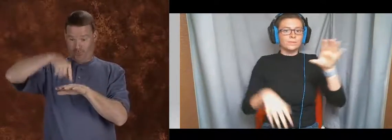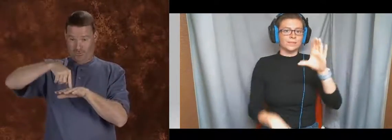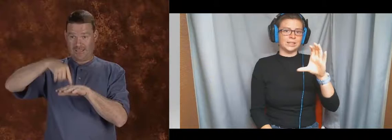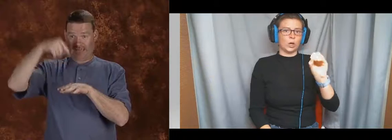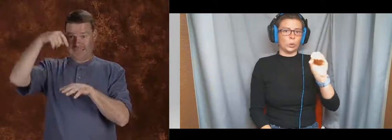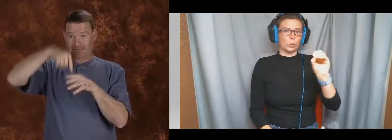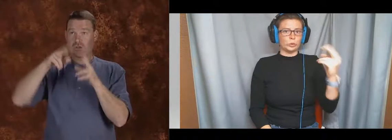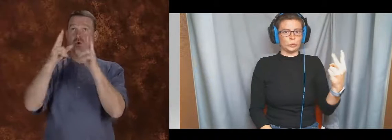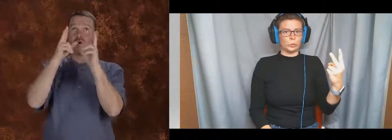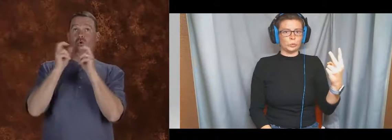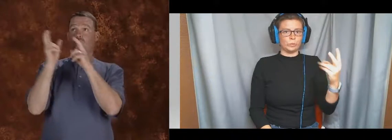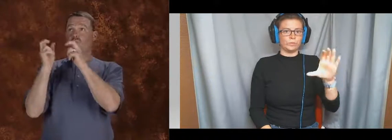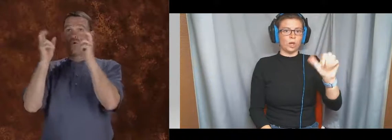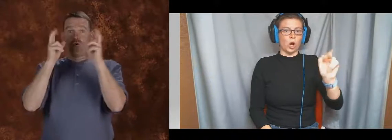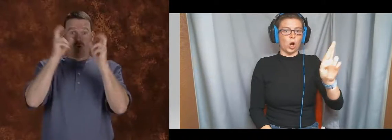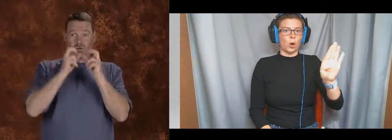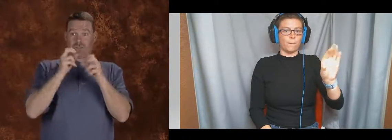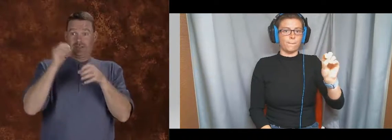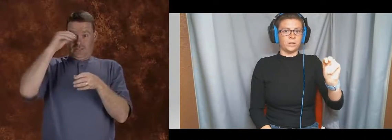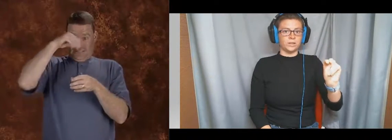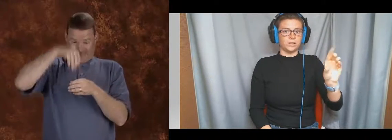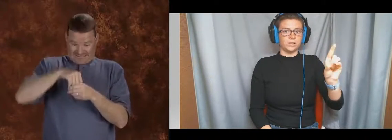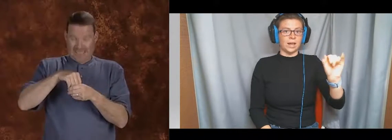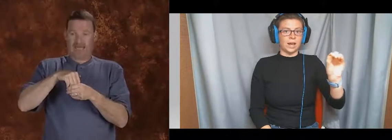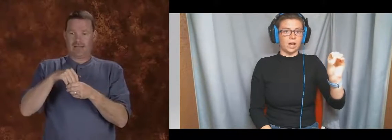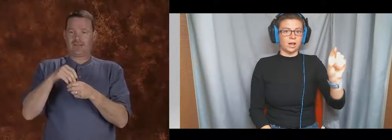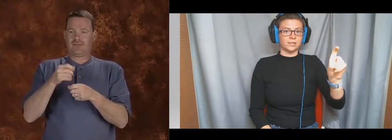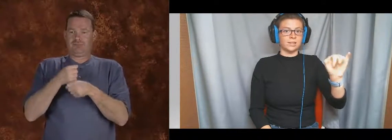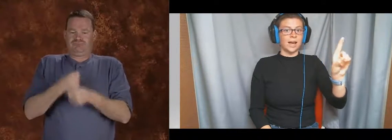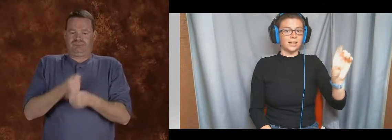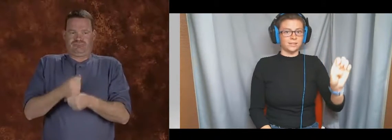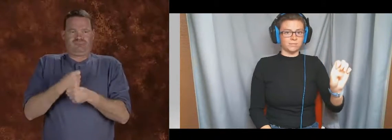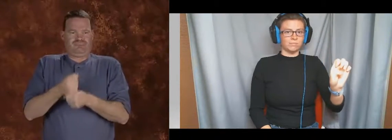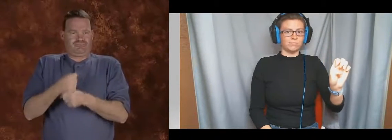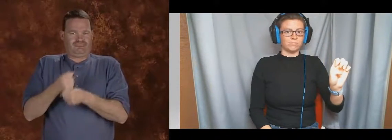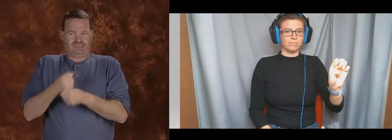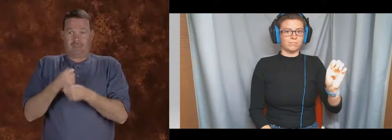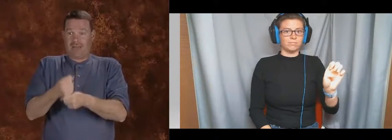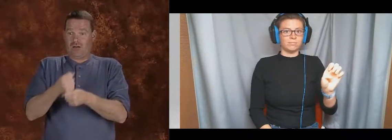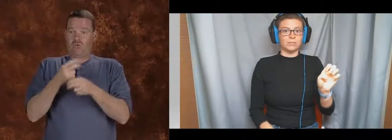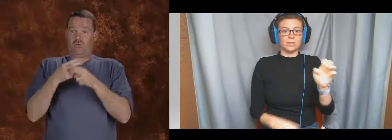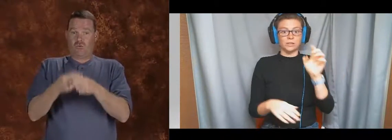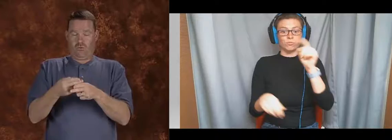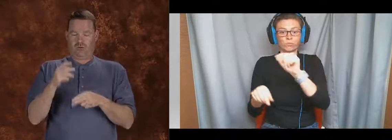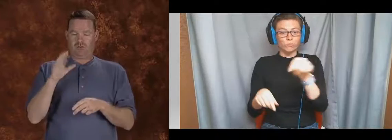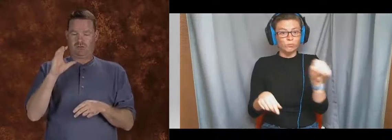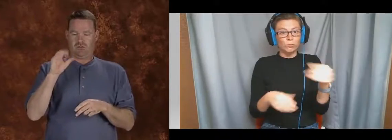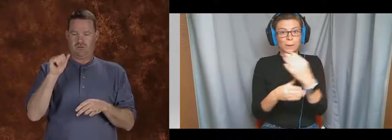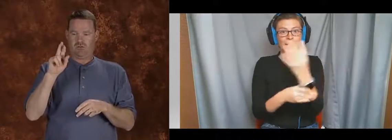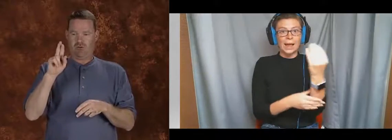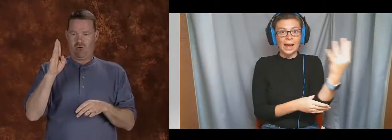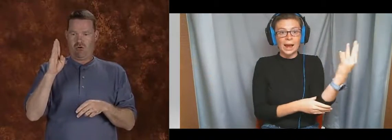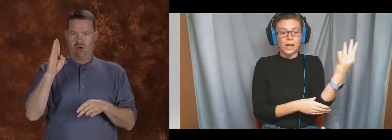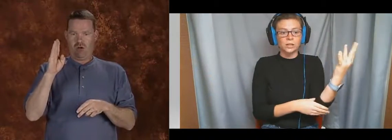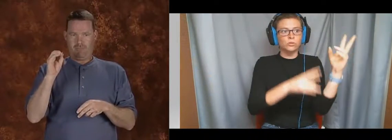The plants receive the carbon dioxide and make carbohydrates, which is really